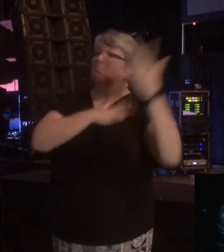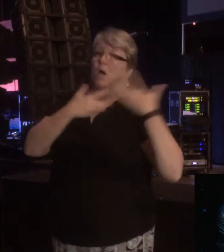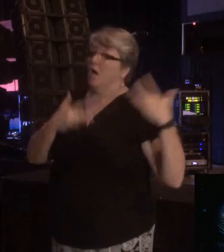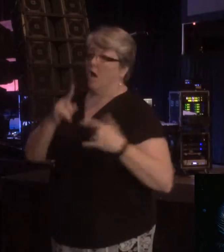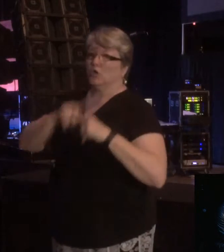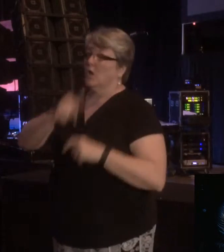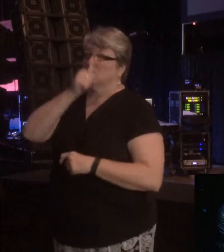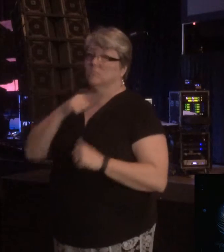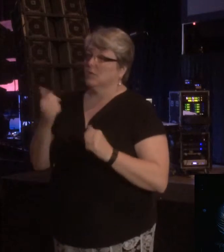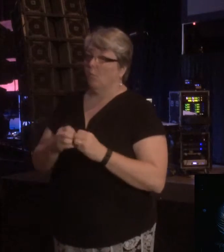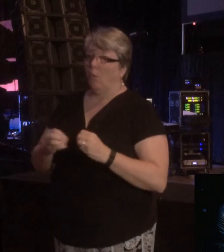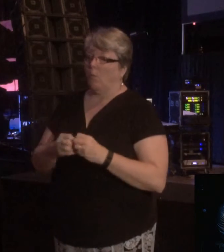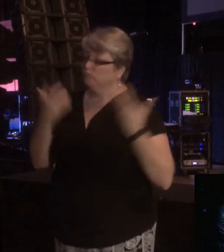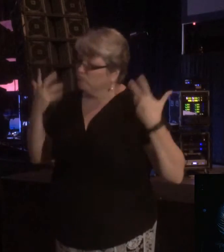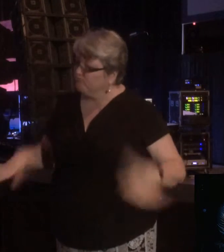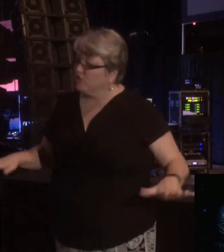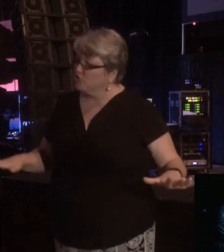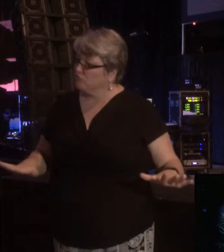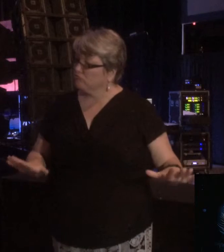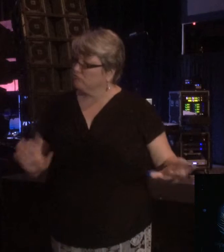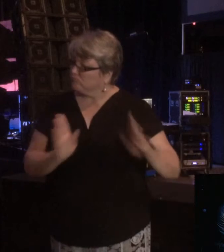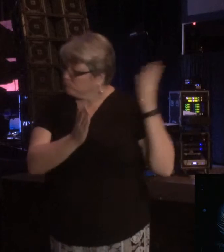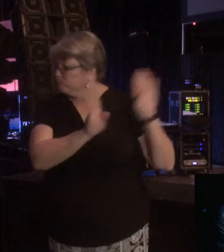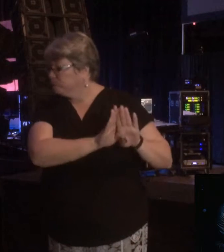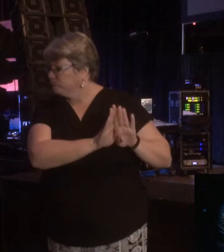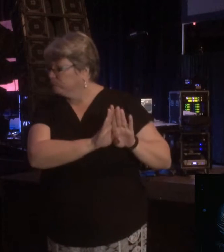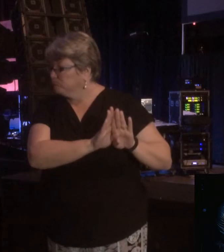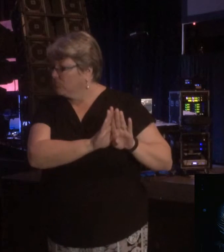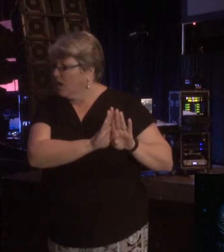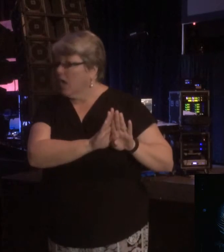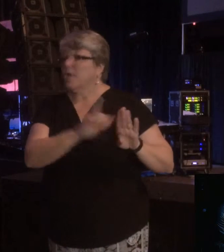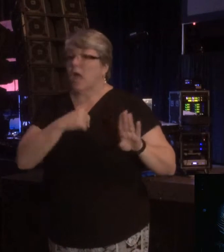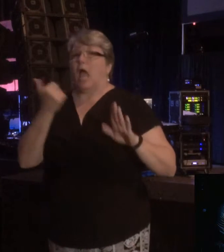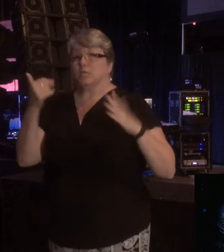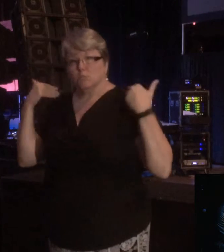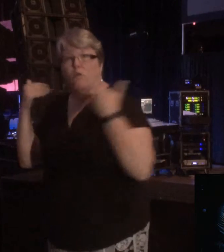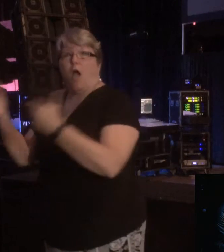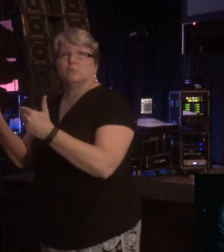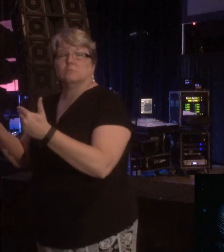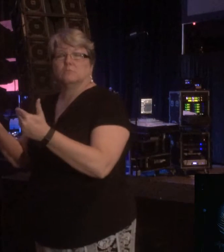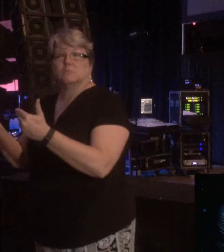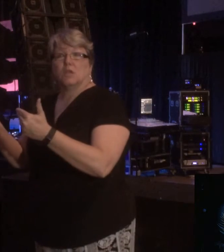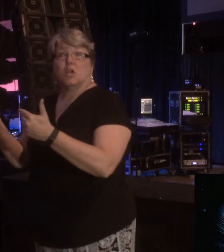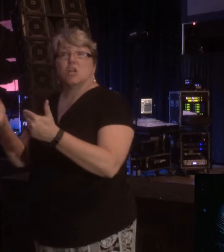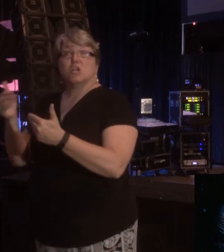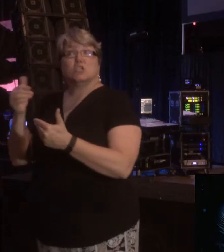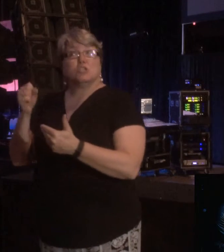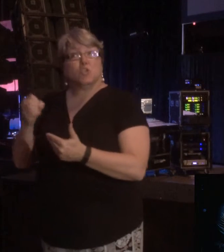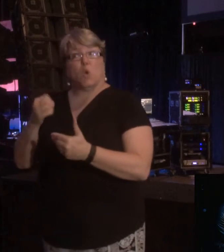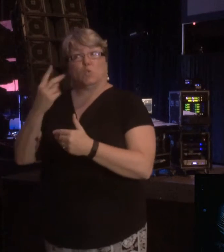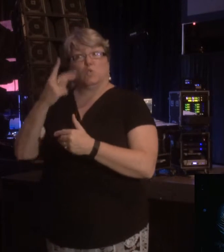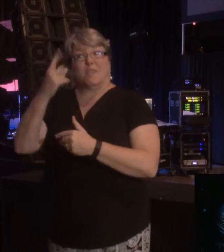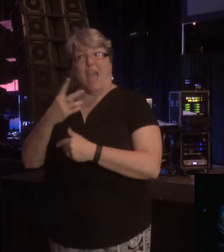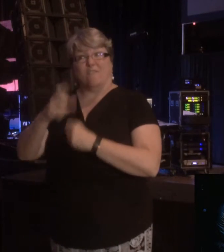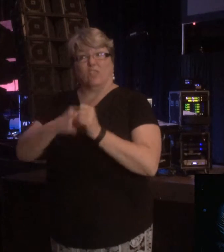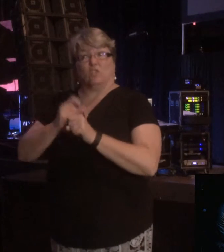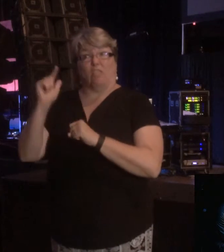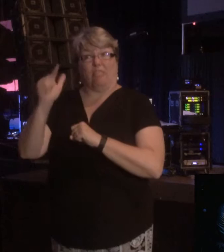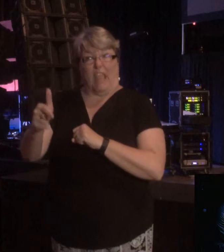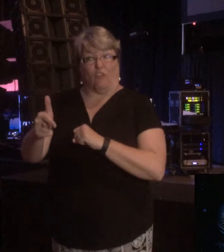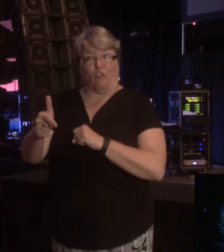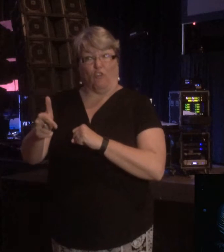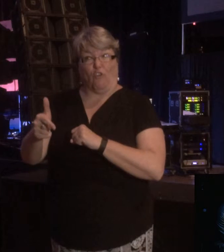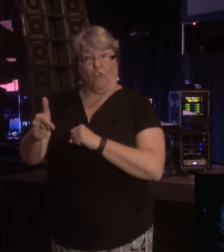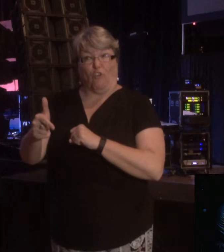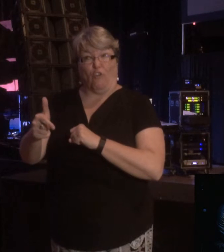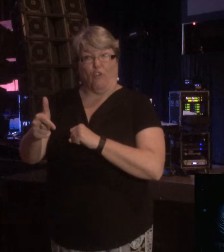at a church in Texas. I'm from Florida, went to school in Florida, but I came out to Texas to this church to work for the summer, met Jeff. We were asked to lead worship together.